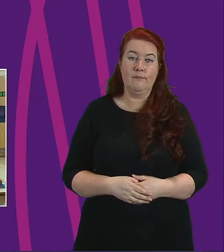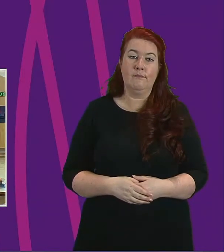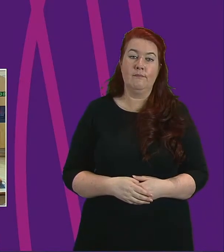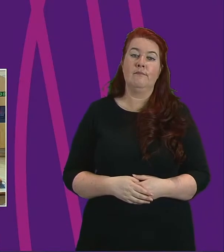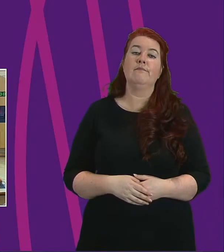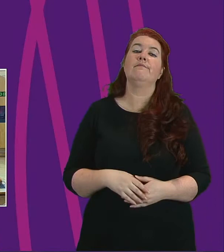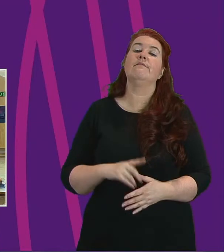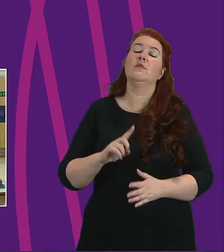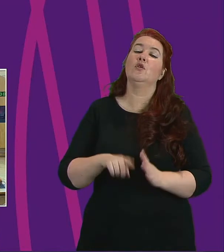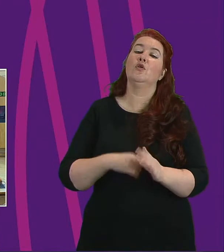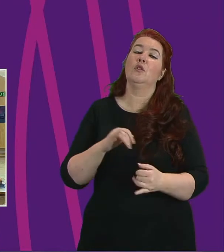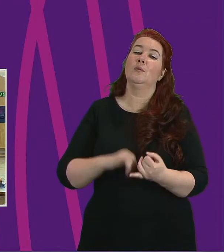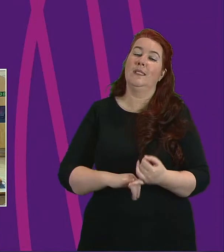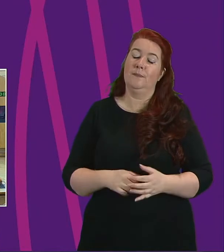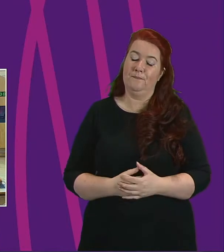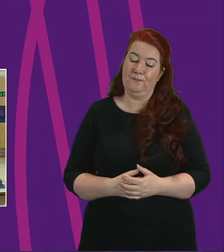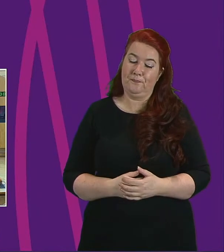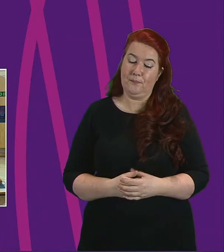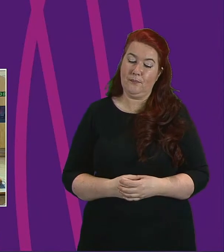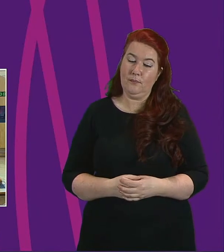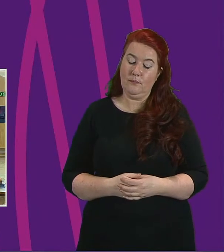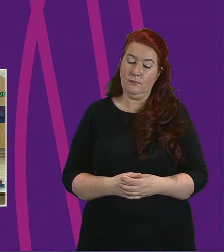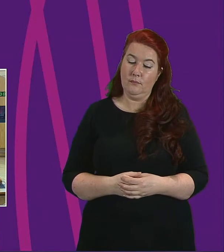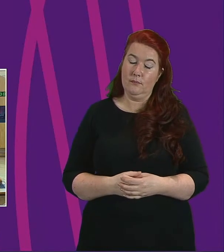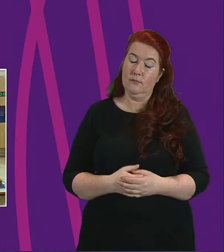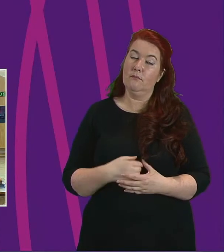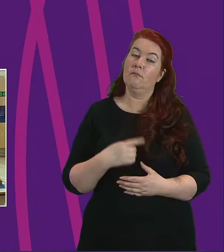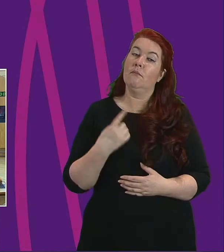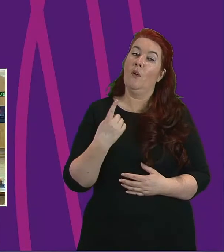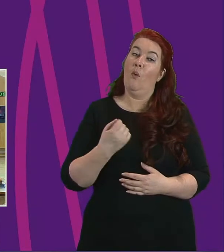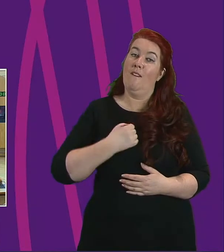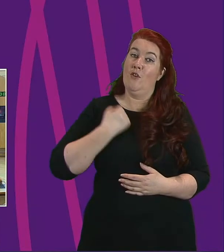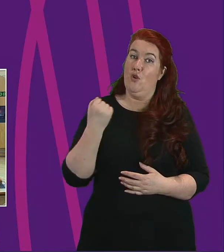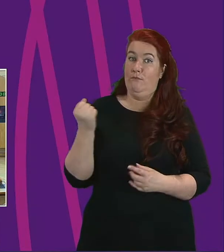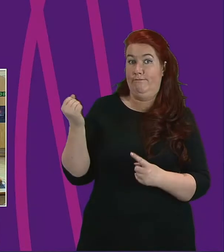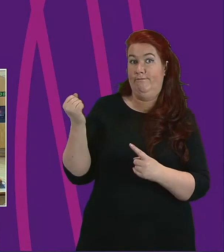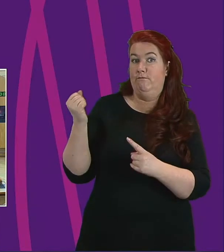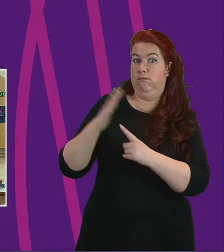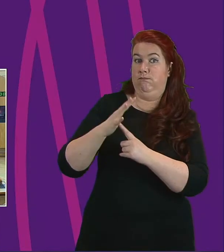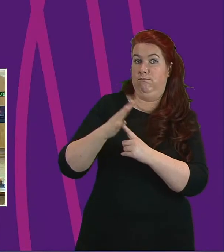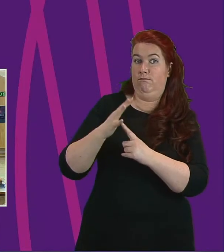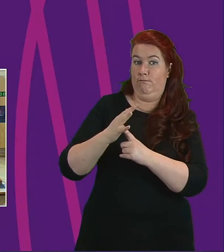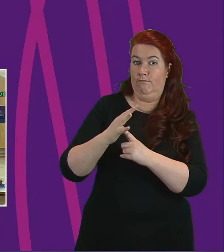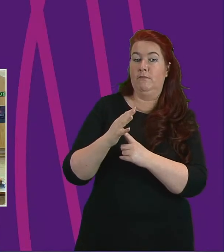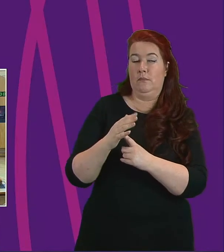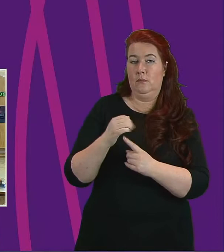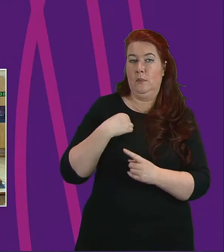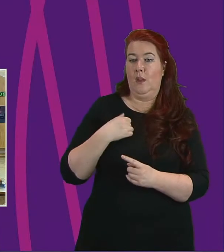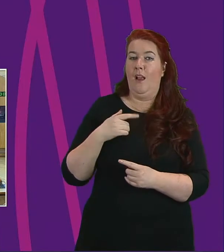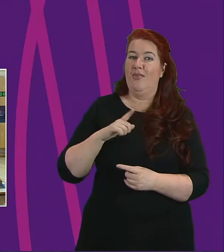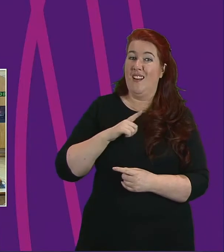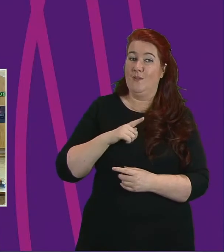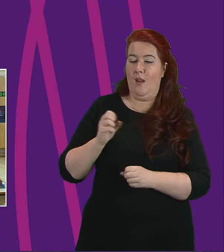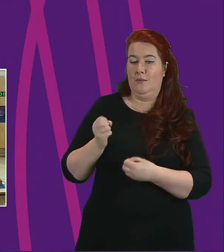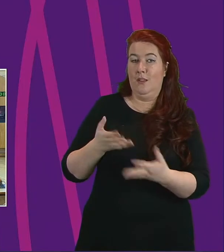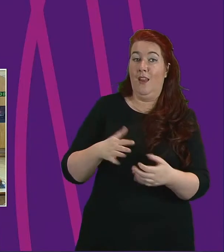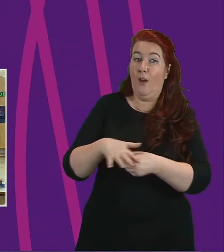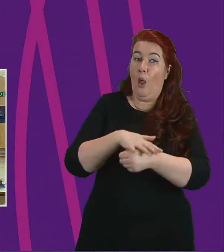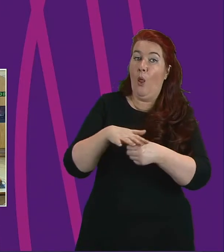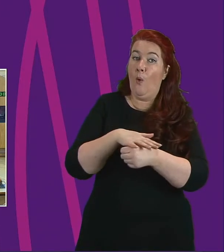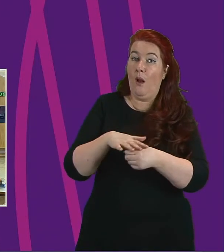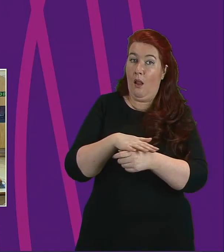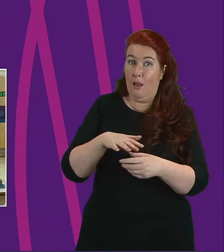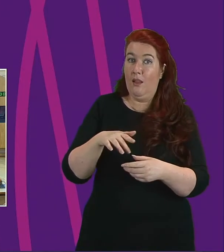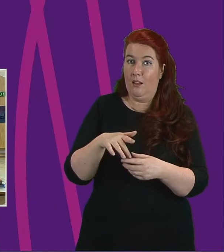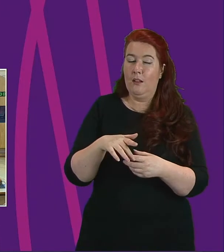Presiding Officer, one of the key priorities of the locally delivered approach that we have taken